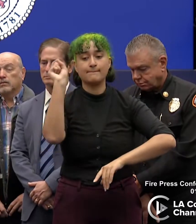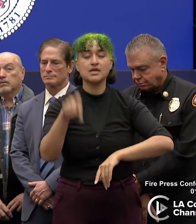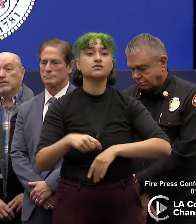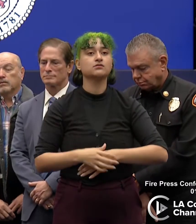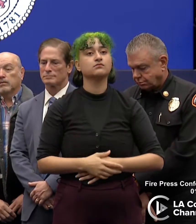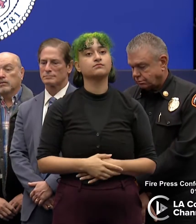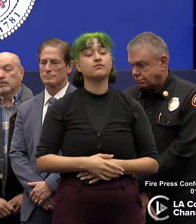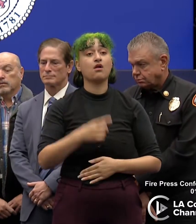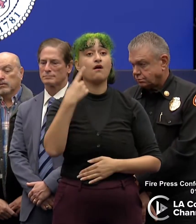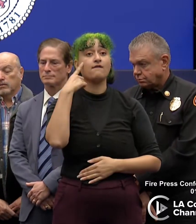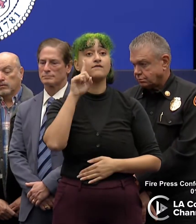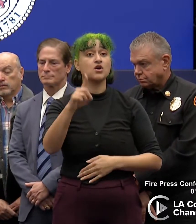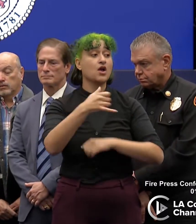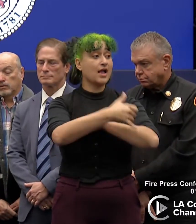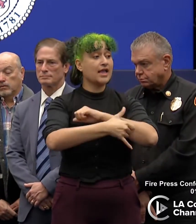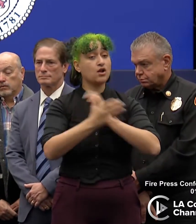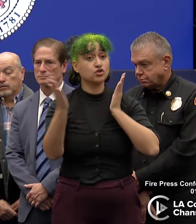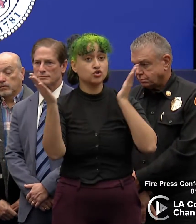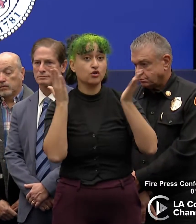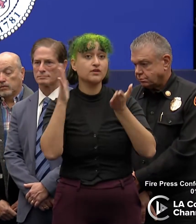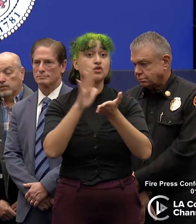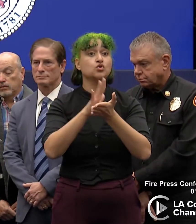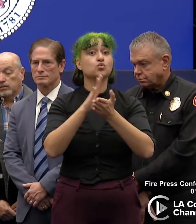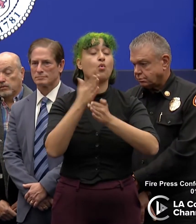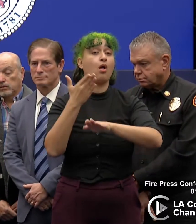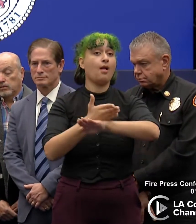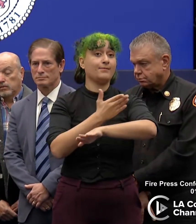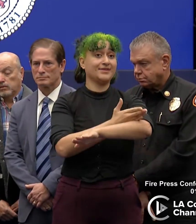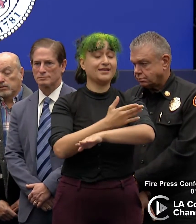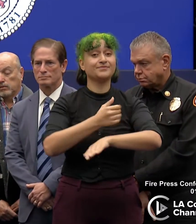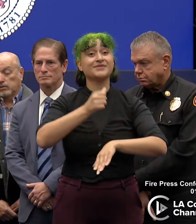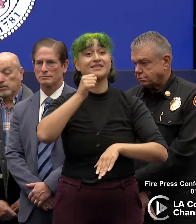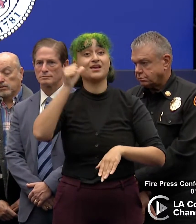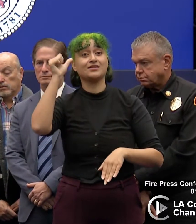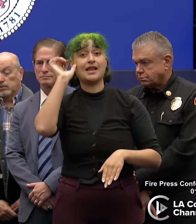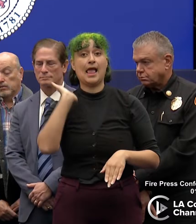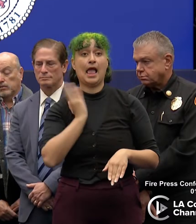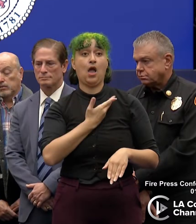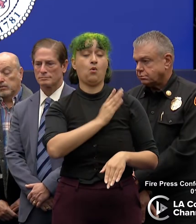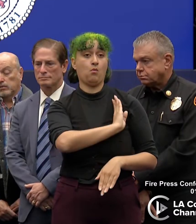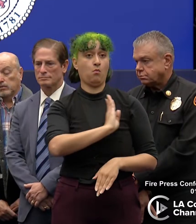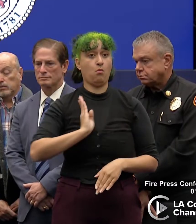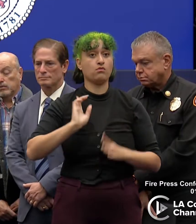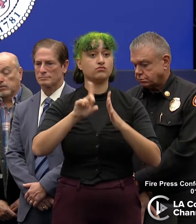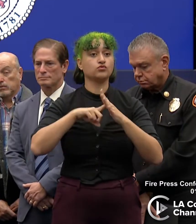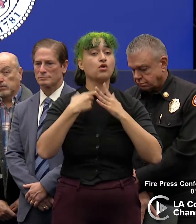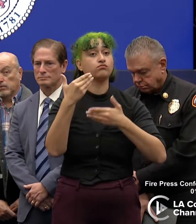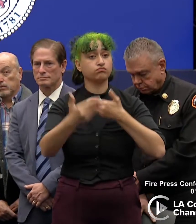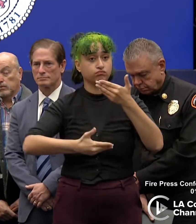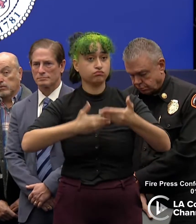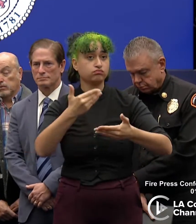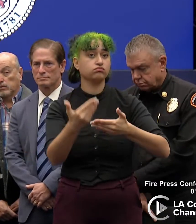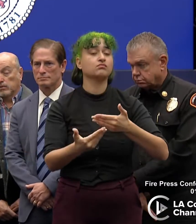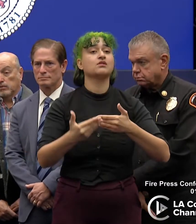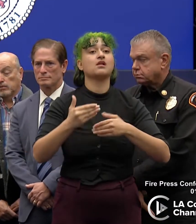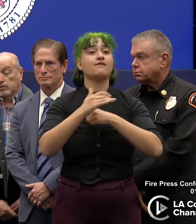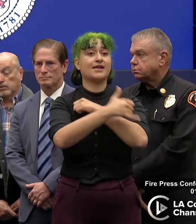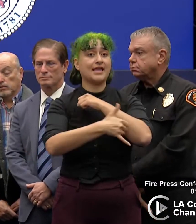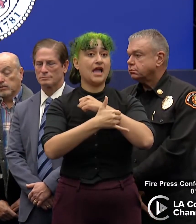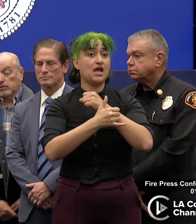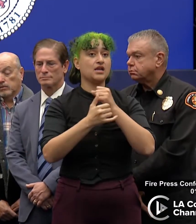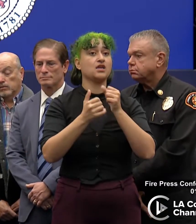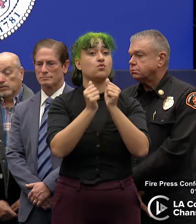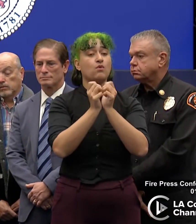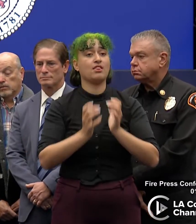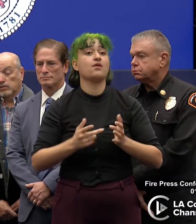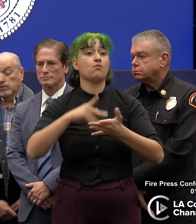For our county service and school updates, yesterday our board started the process of a county relief